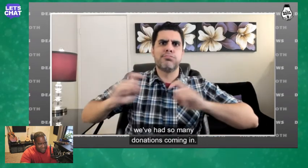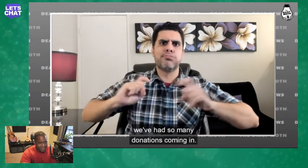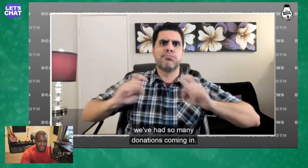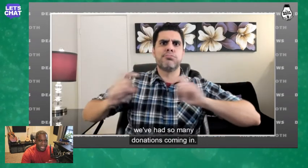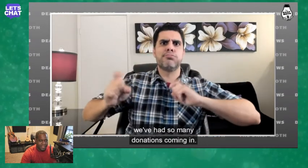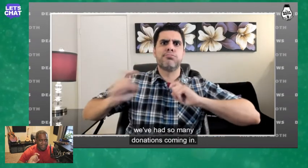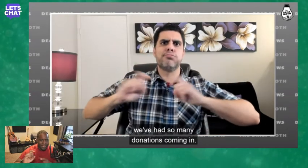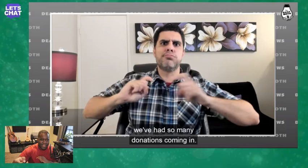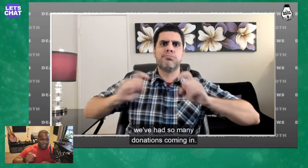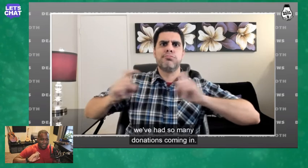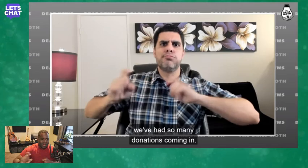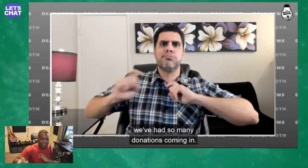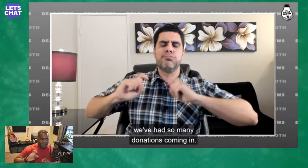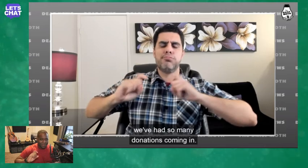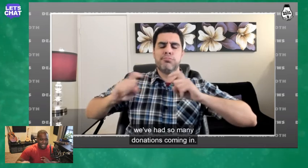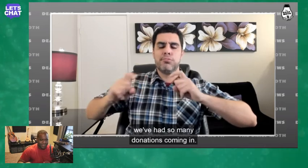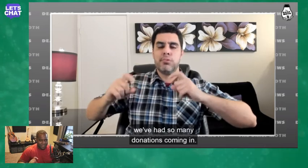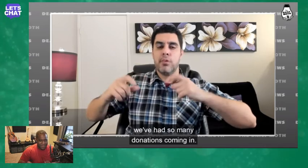to bring in